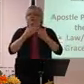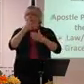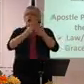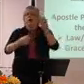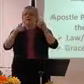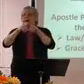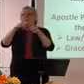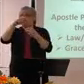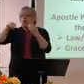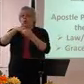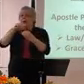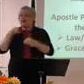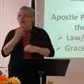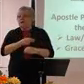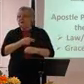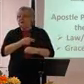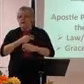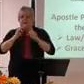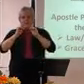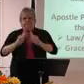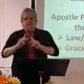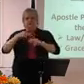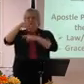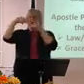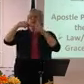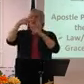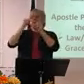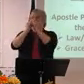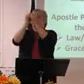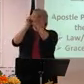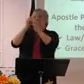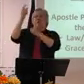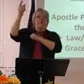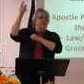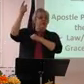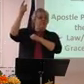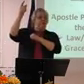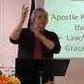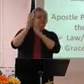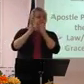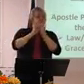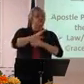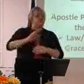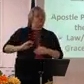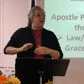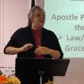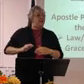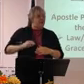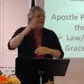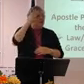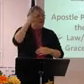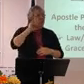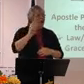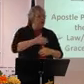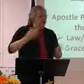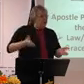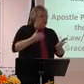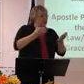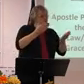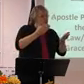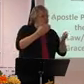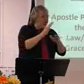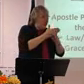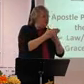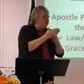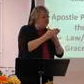around us, this personal relationship with his son, Jesus Christ. That's why we encourage, we